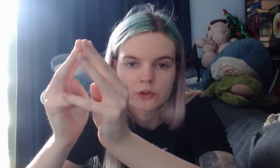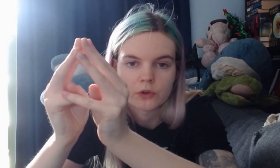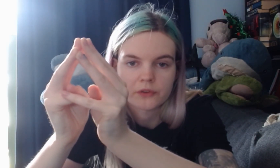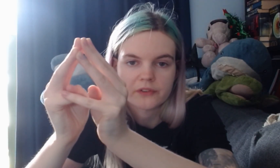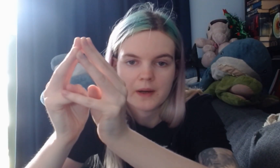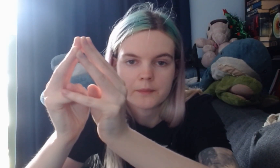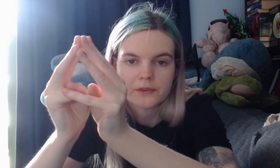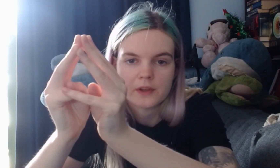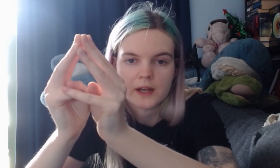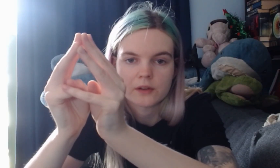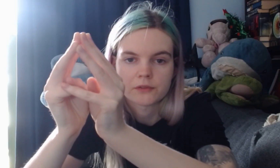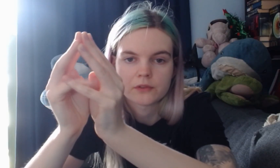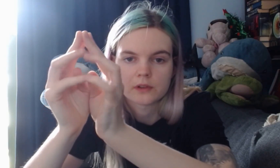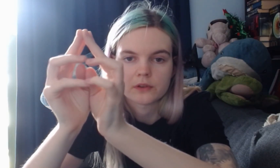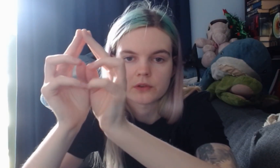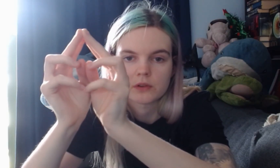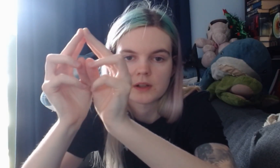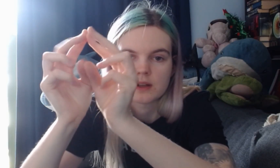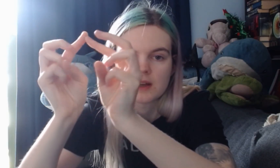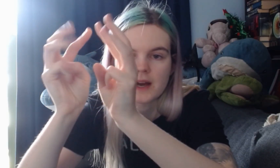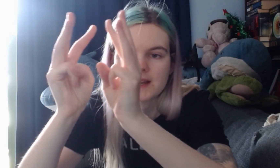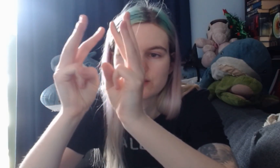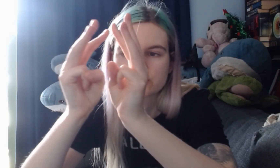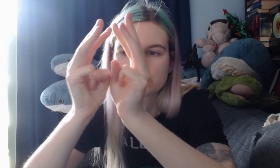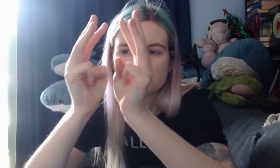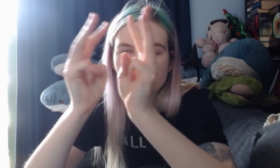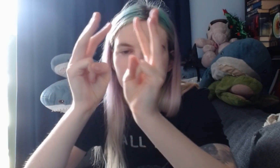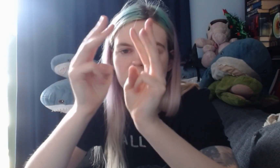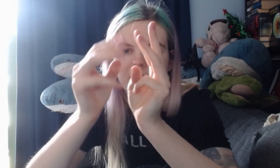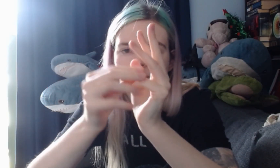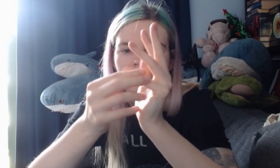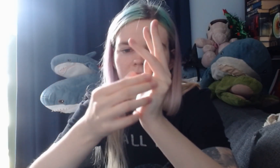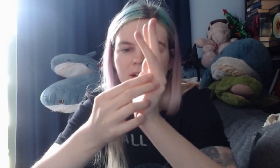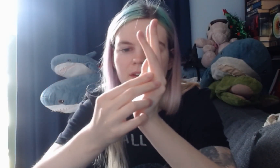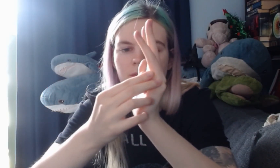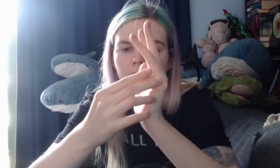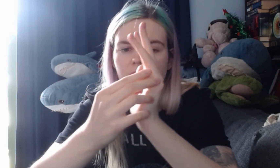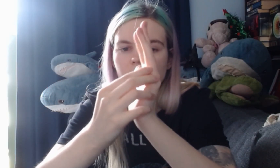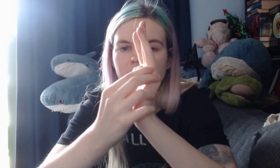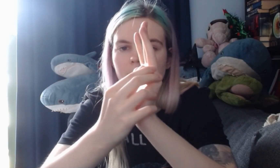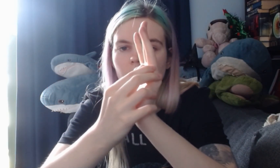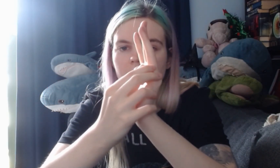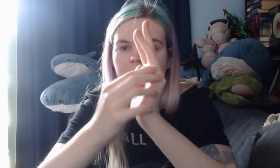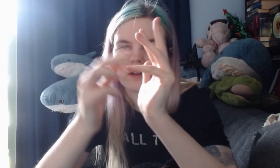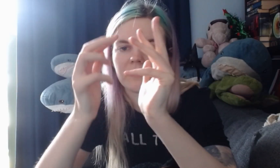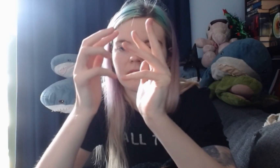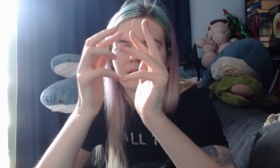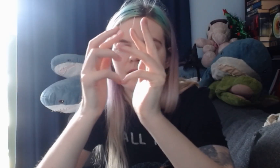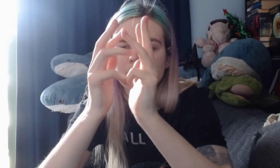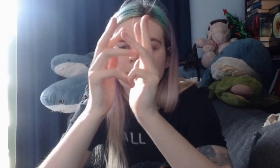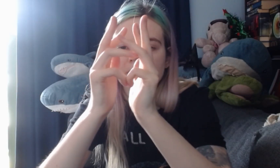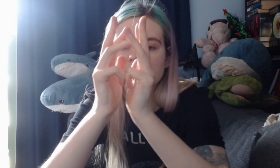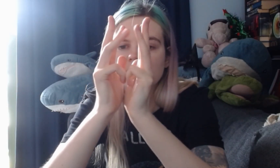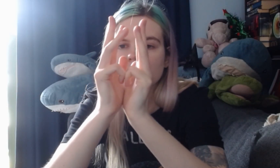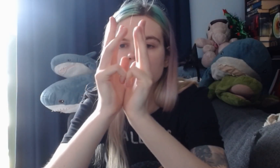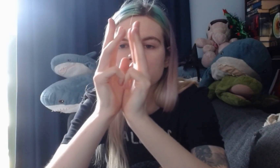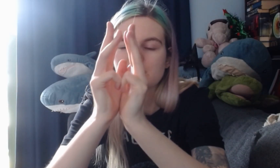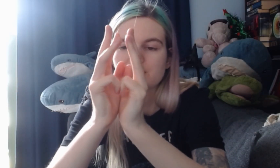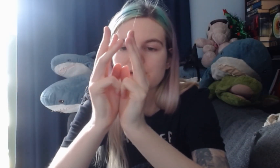those thumbs kind of, so I cannot do this with, like, these fingers are supposed to be more like this, but I cannot move my fingers that